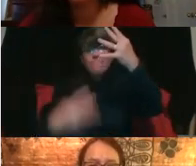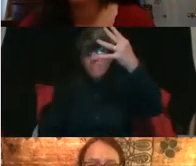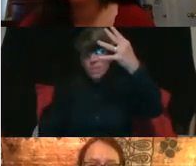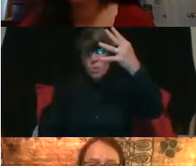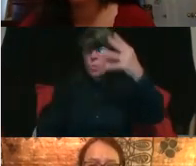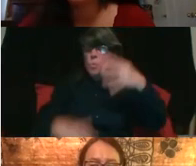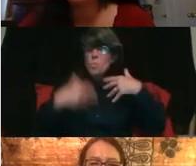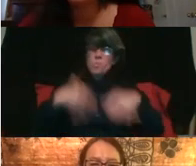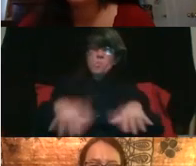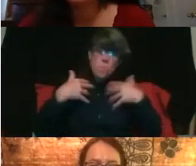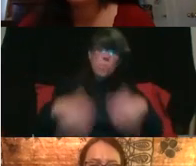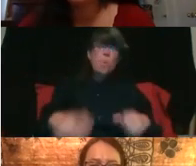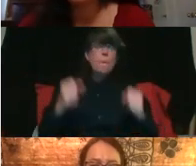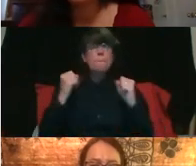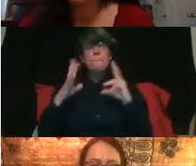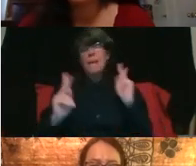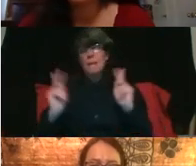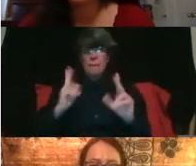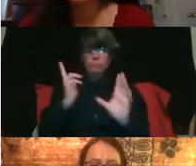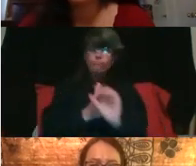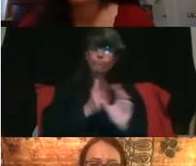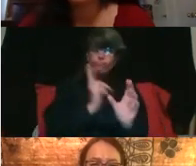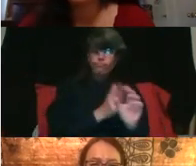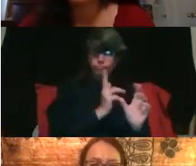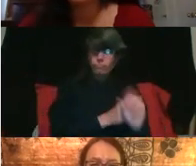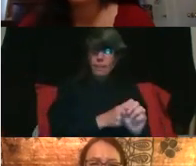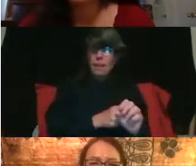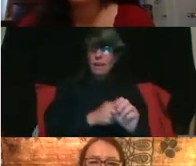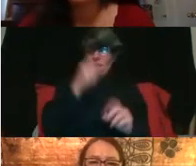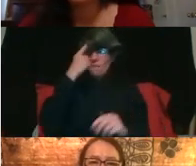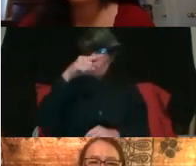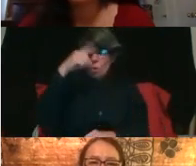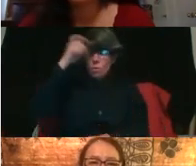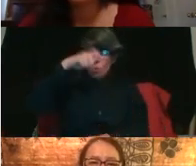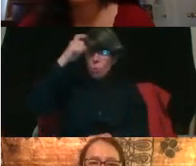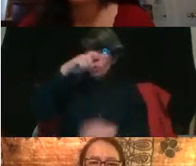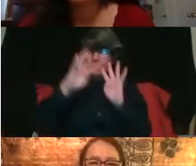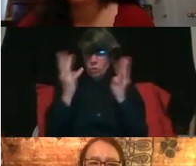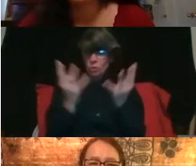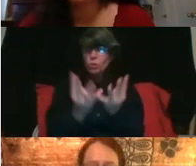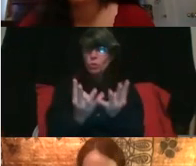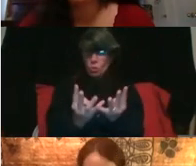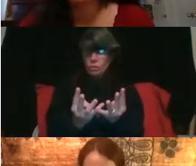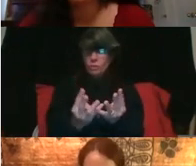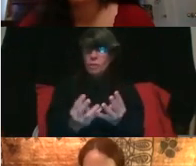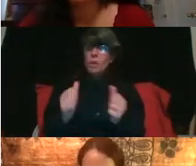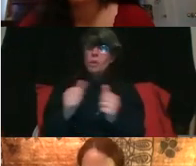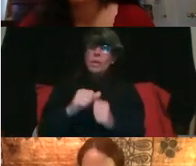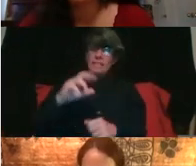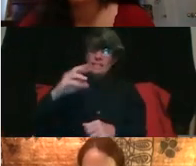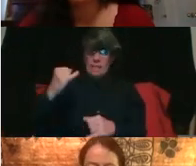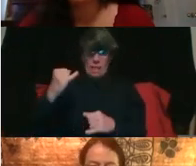that are blessing us all at the Wisdom Circle, the second to